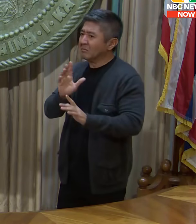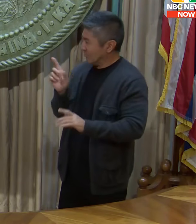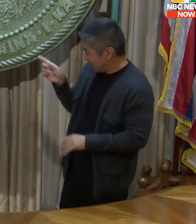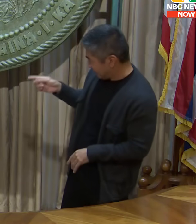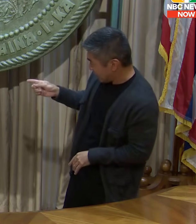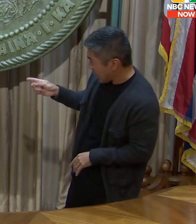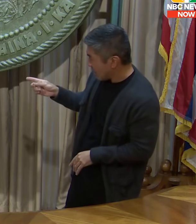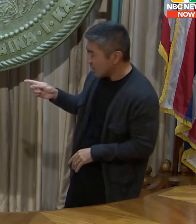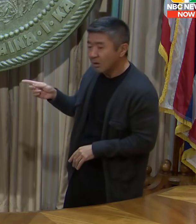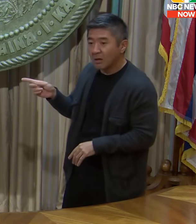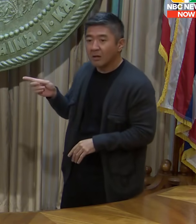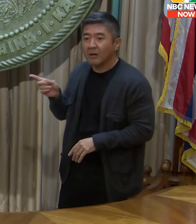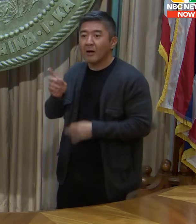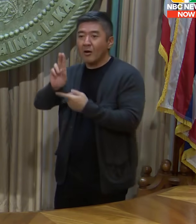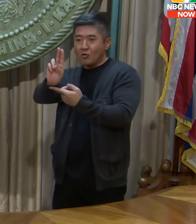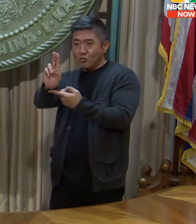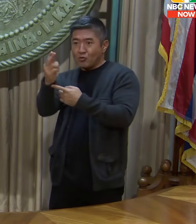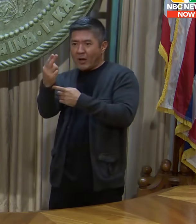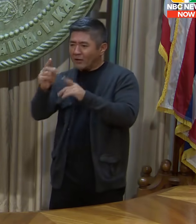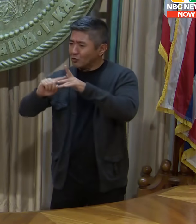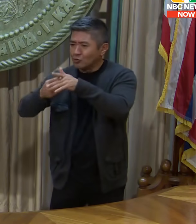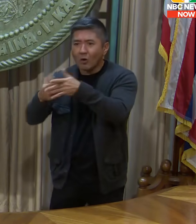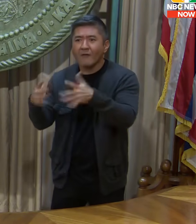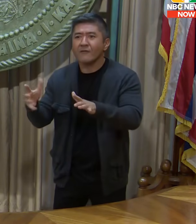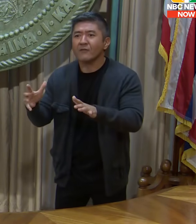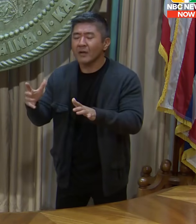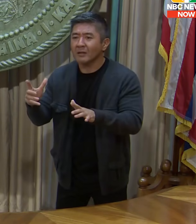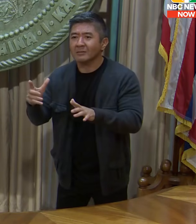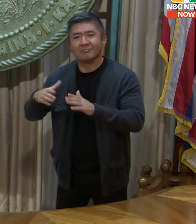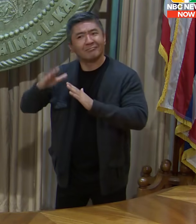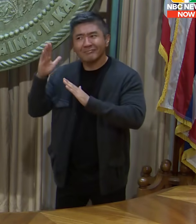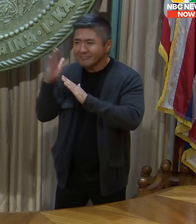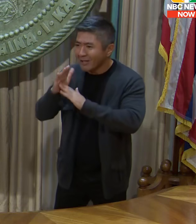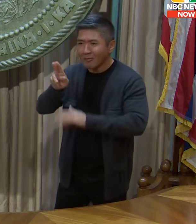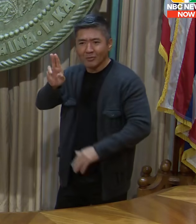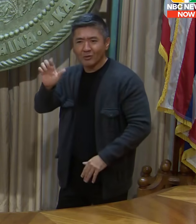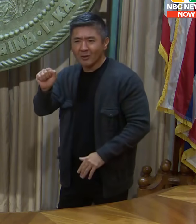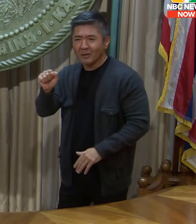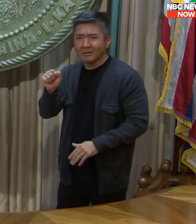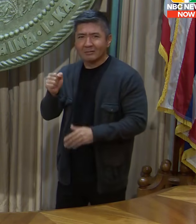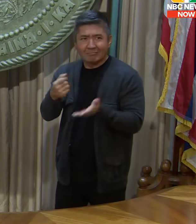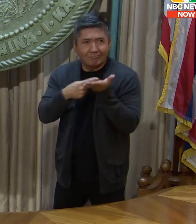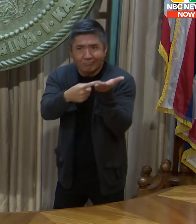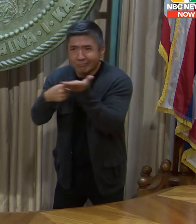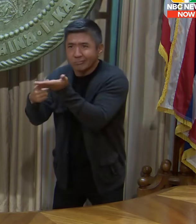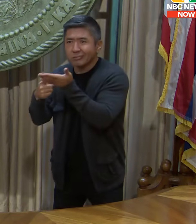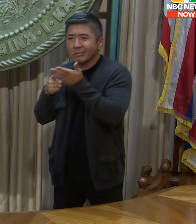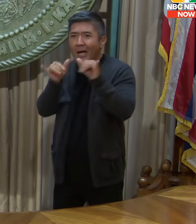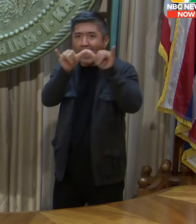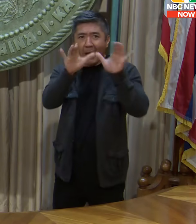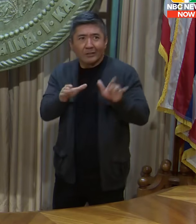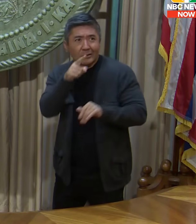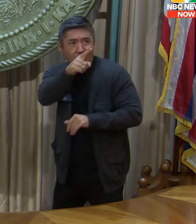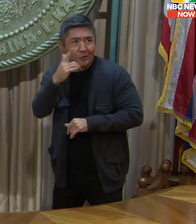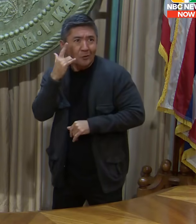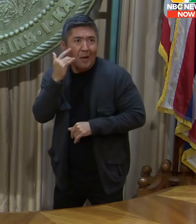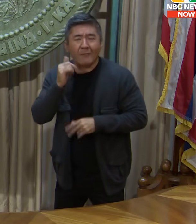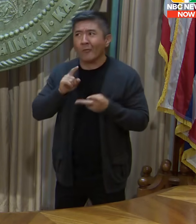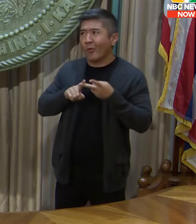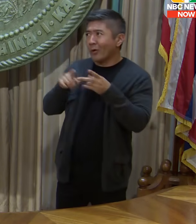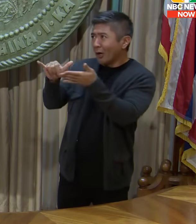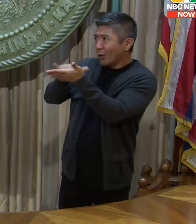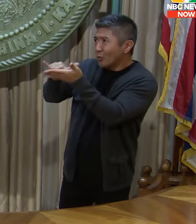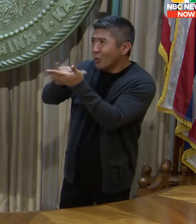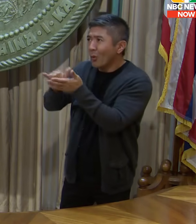begun work here at UH, leading the country, working with technical experts, engineers in California, New York, across